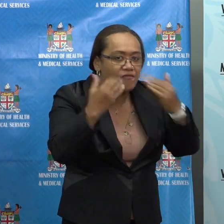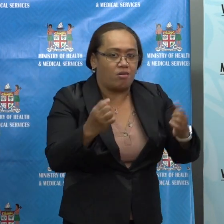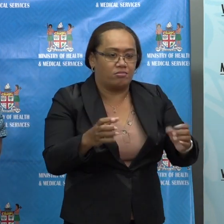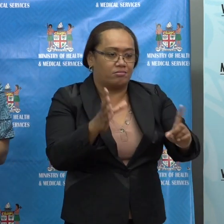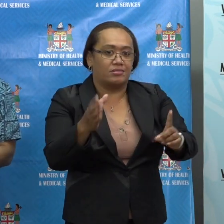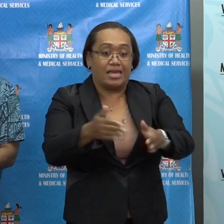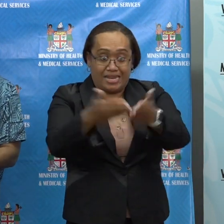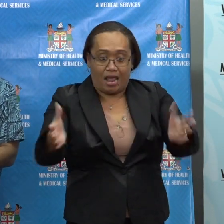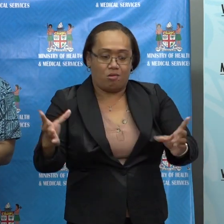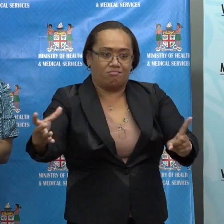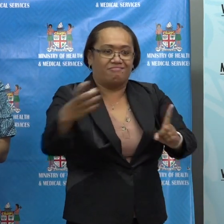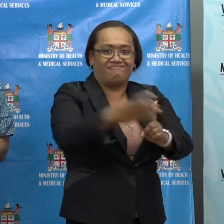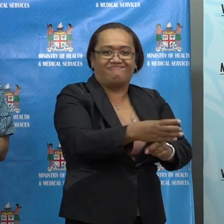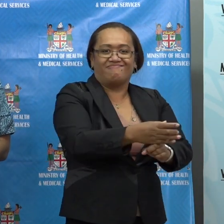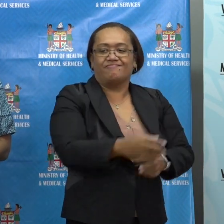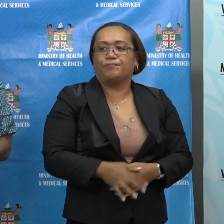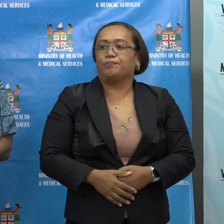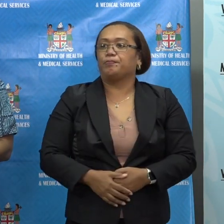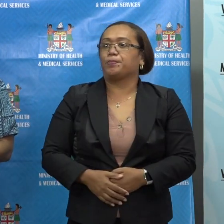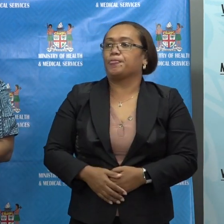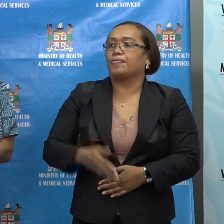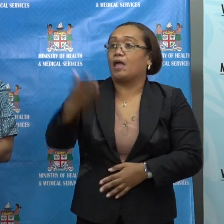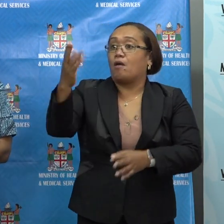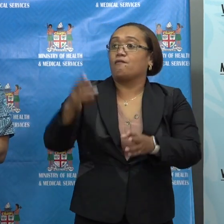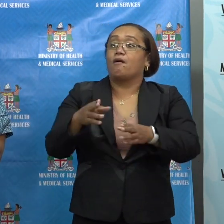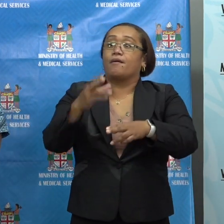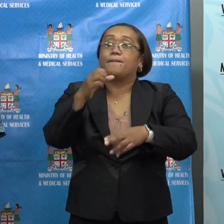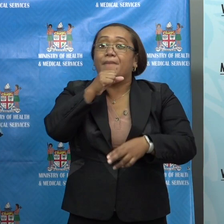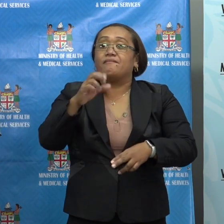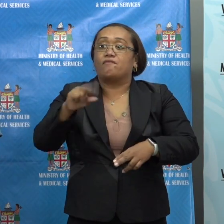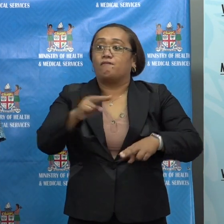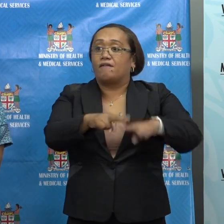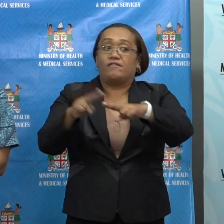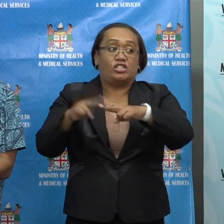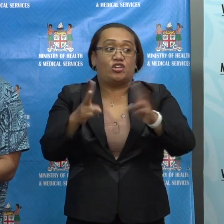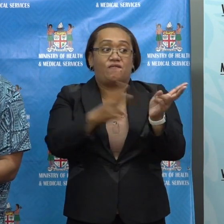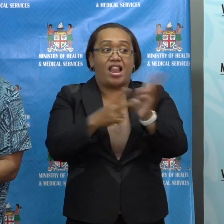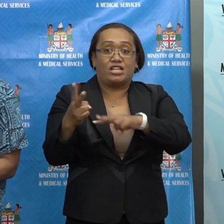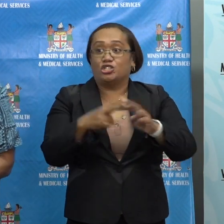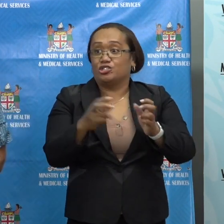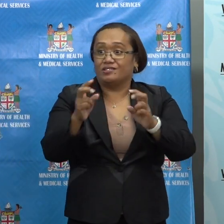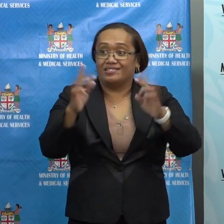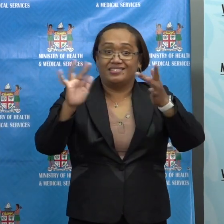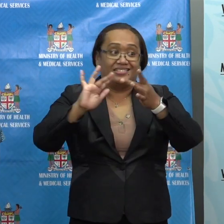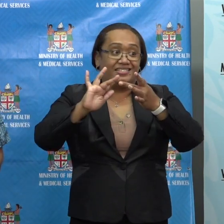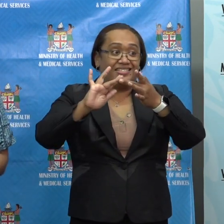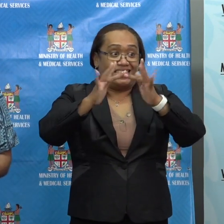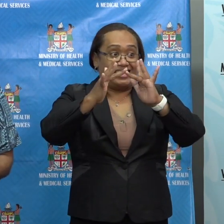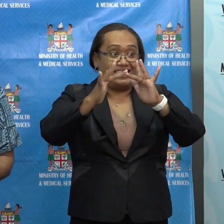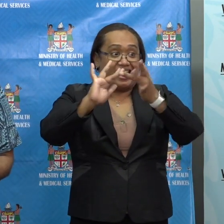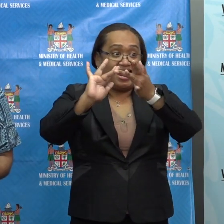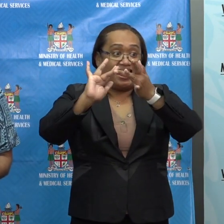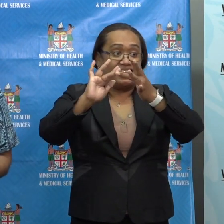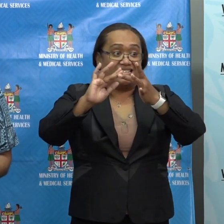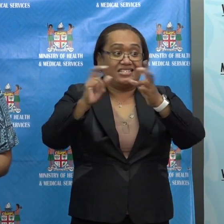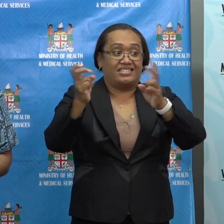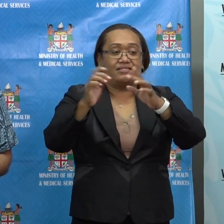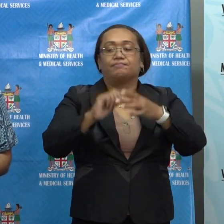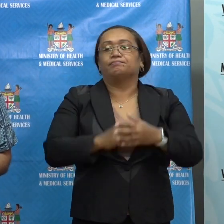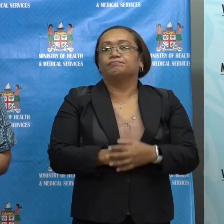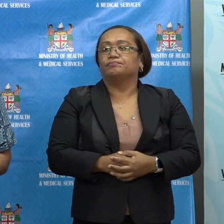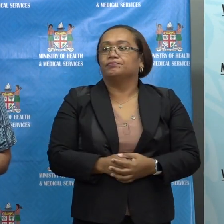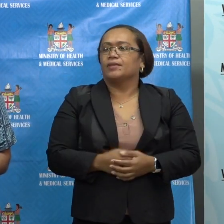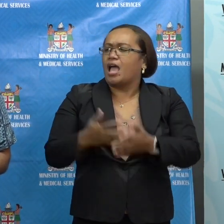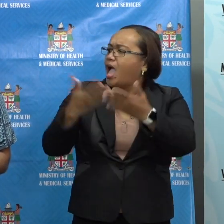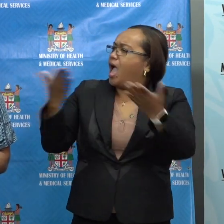Dr. Fong, Shanil here from Fiji Village. Like you mentioned that the case for the Makoi case, you don't have a source. So can you just talk about the contact tracing efforts and